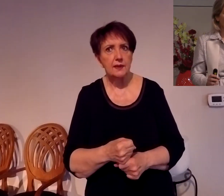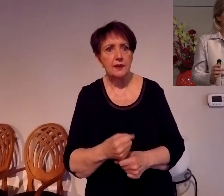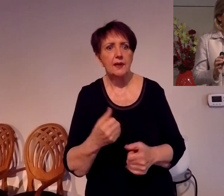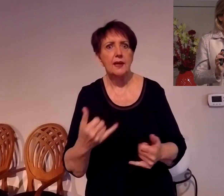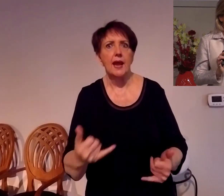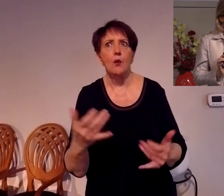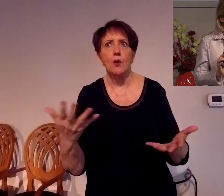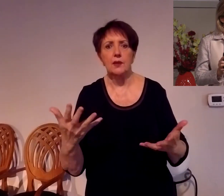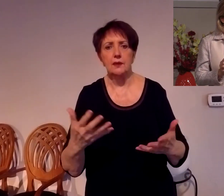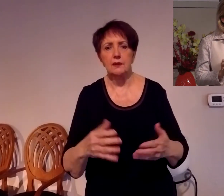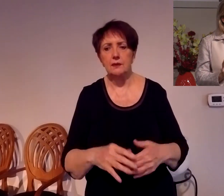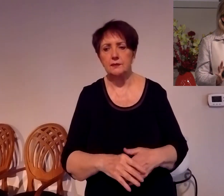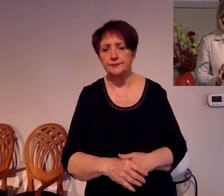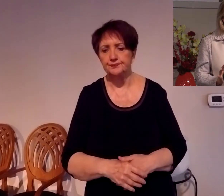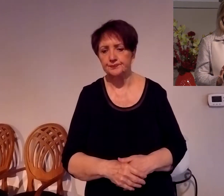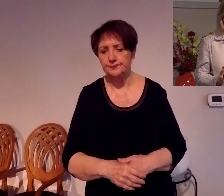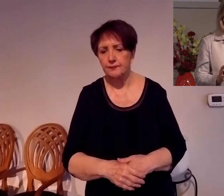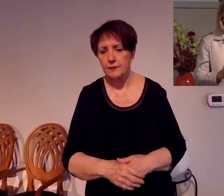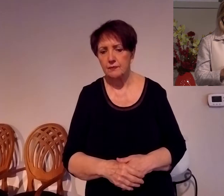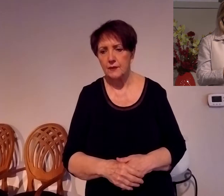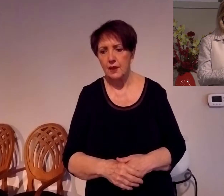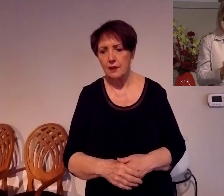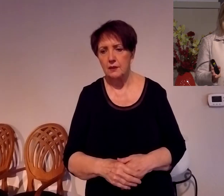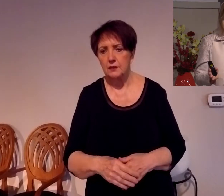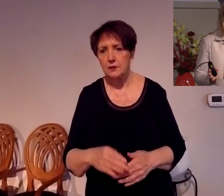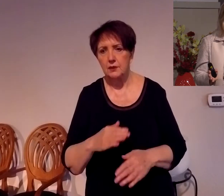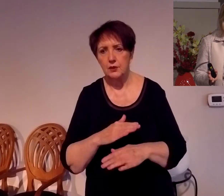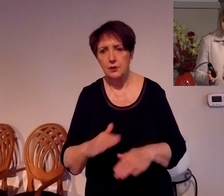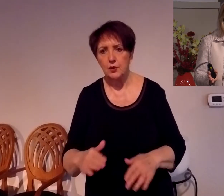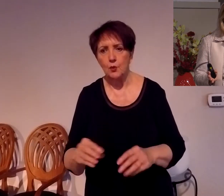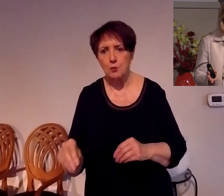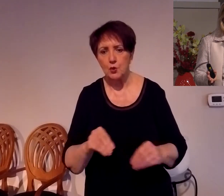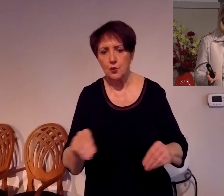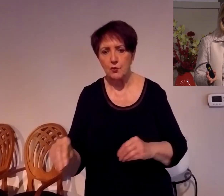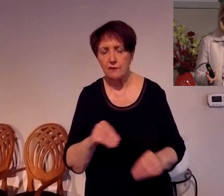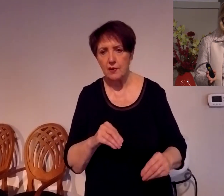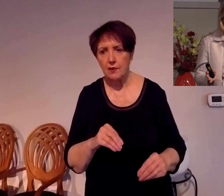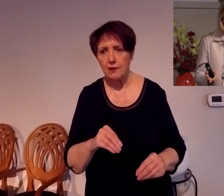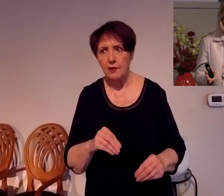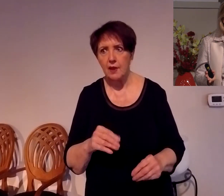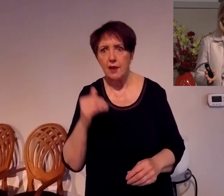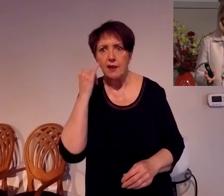what?" And it said, "Don't move." Because we could have both moved at the same time.